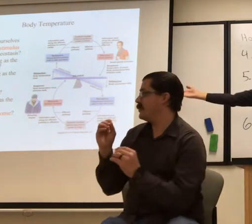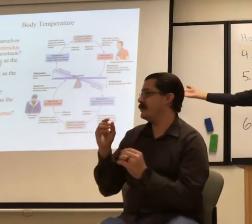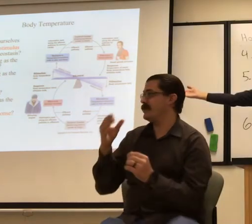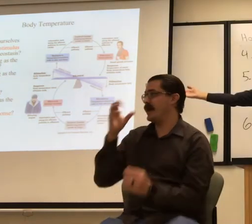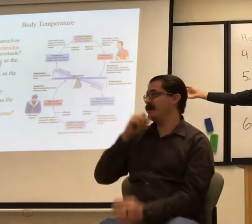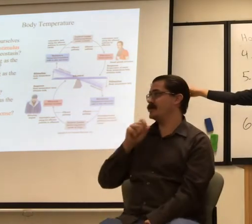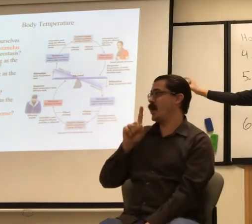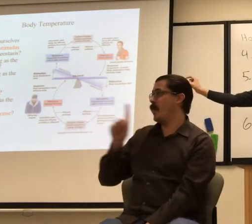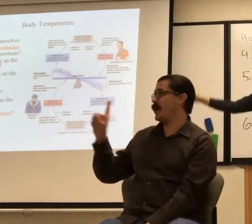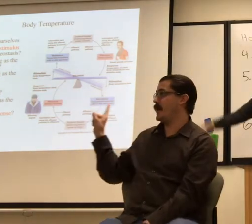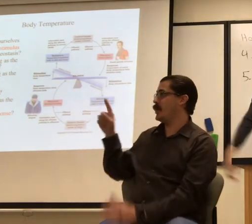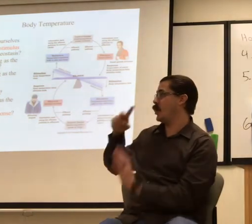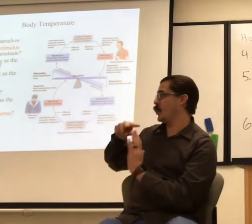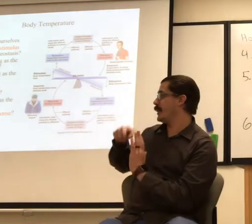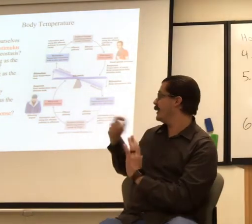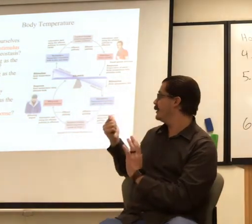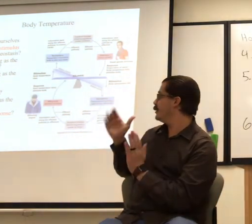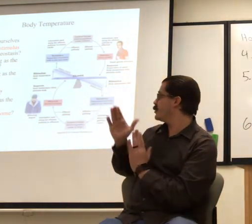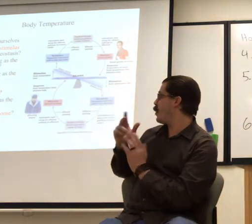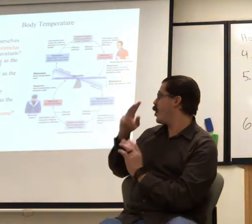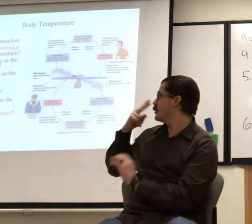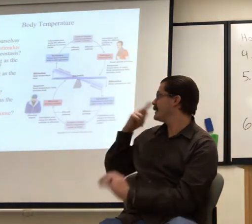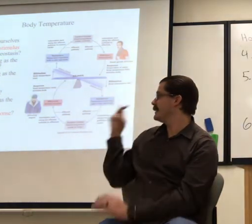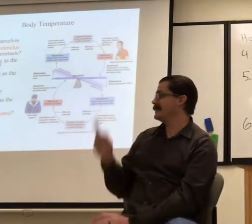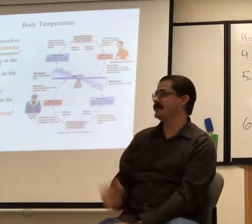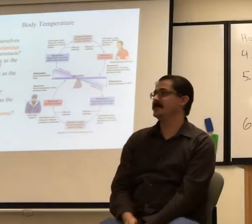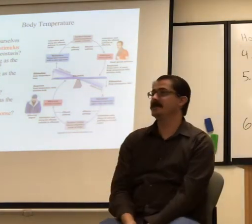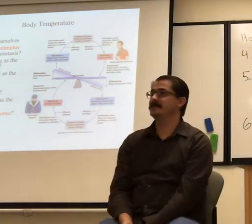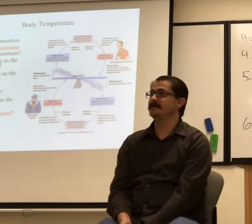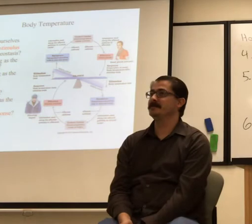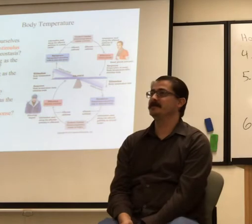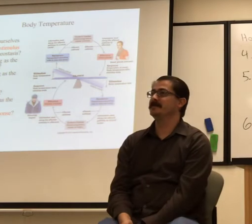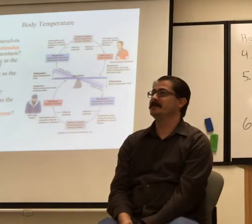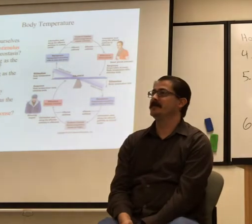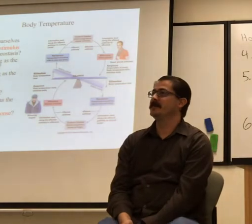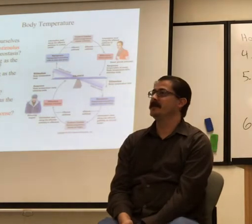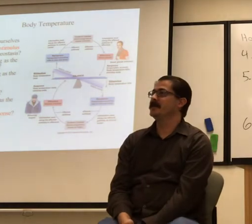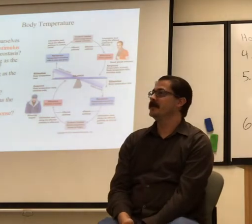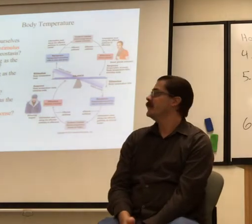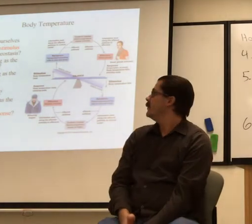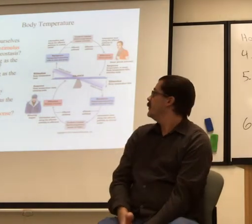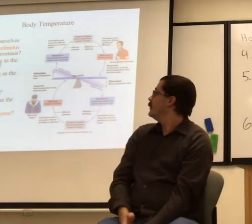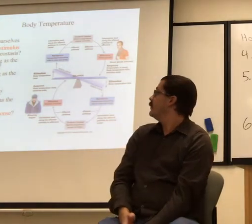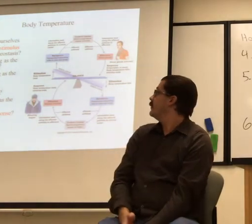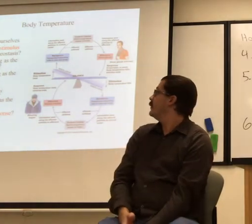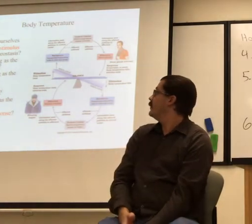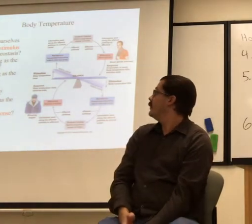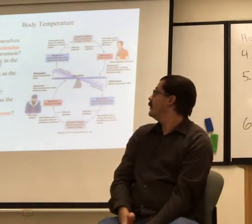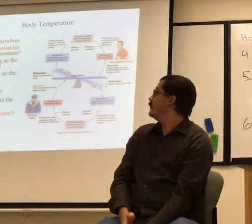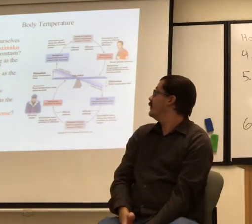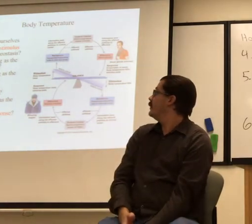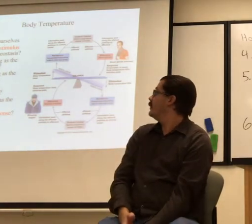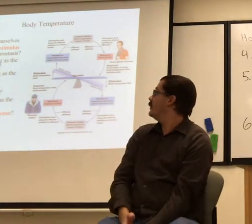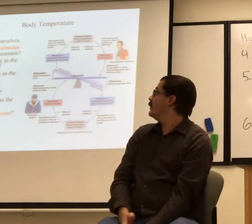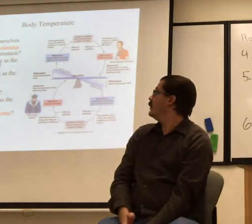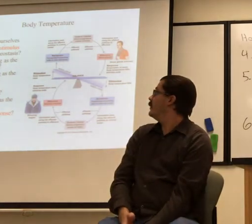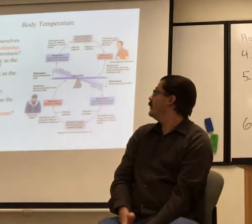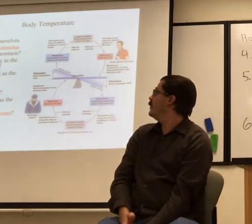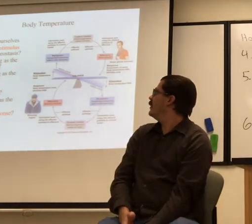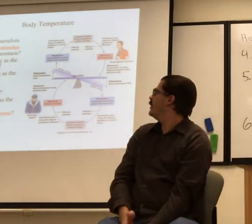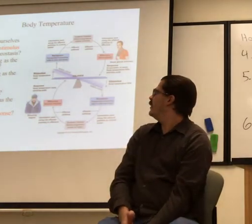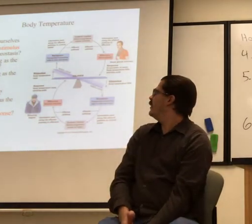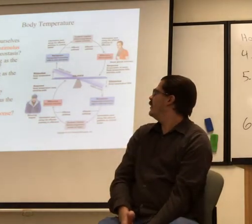here, because it's too small to see. Go ahead, take a few minutes and do the opposite